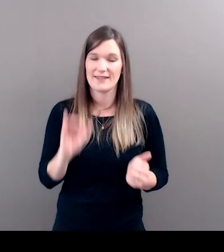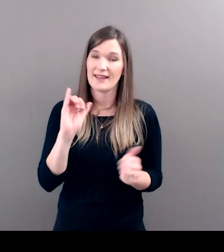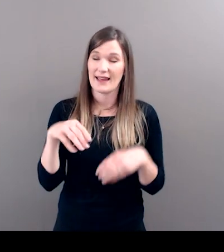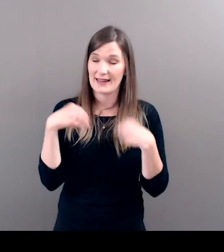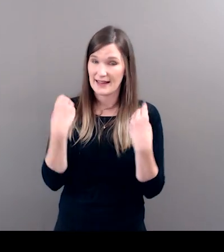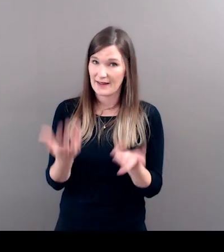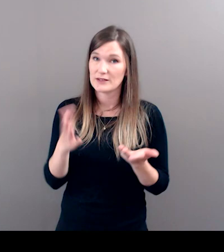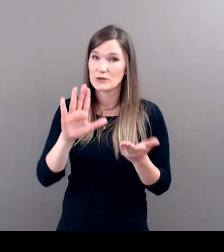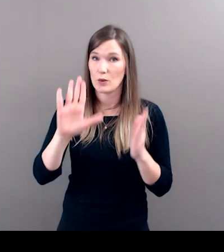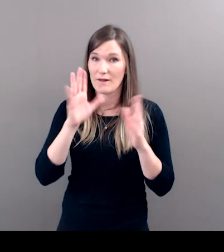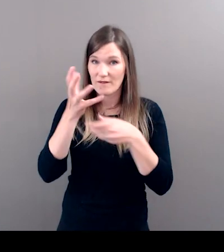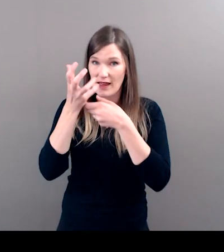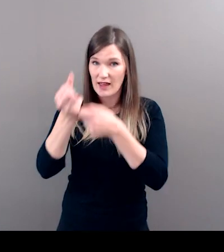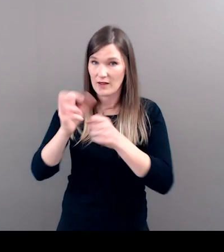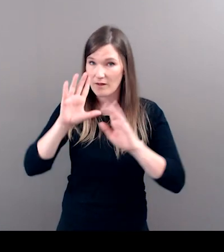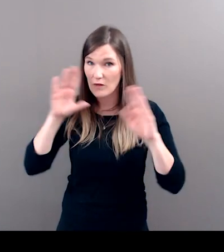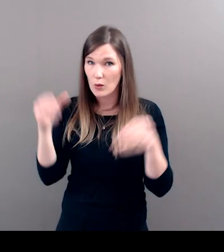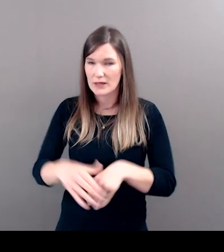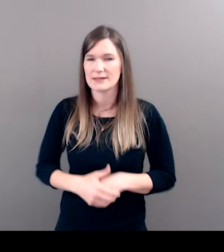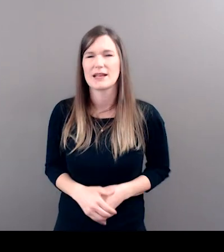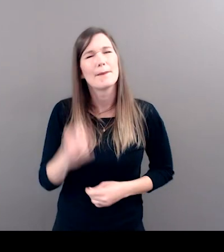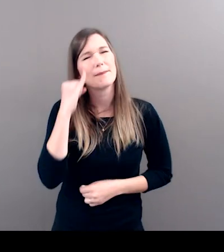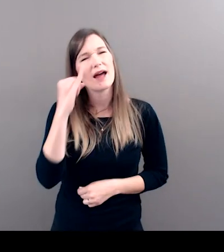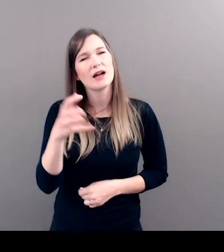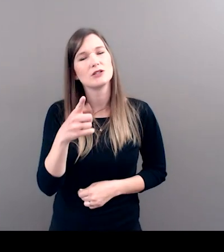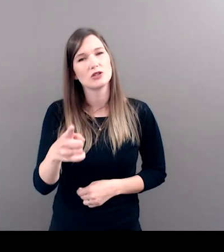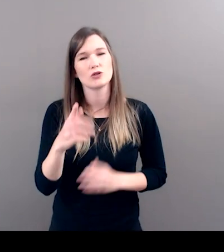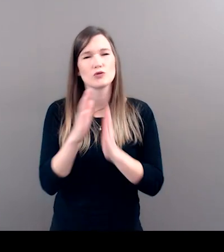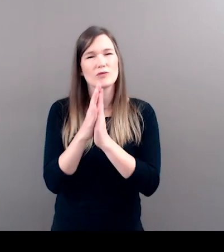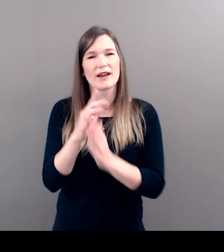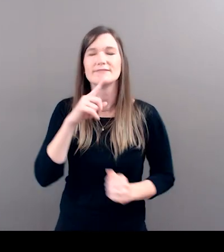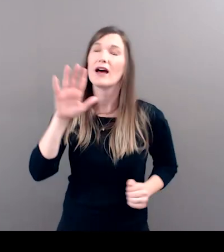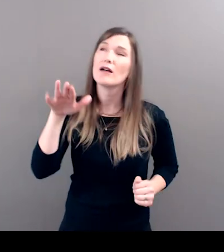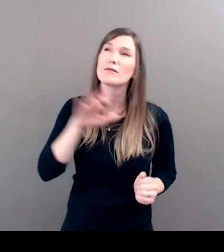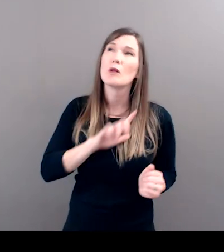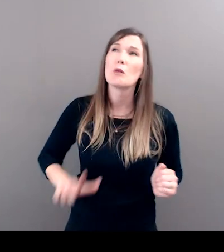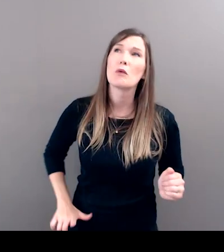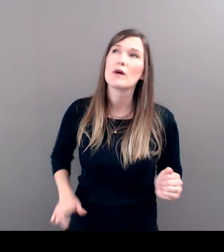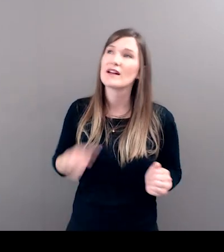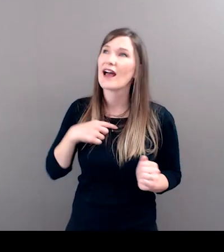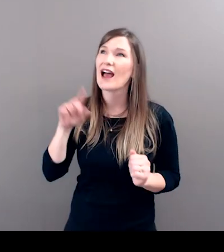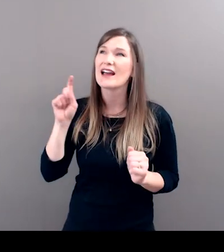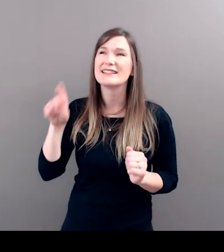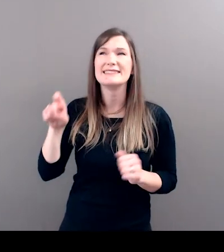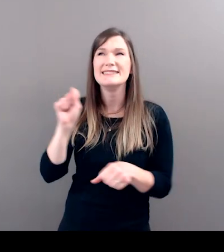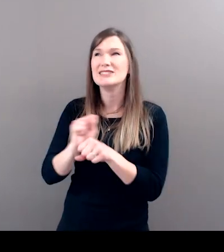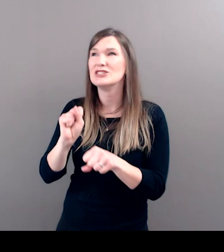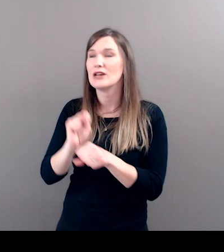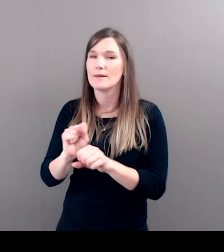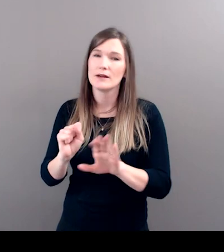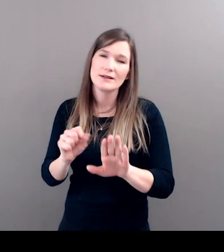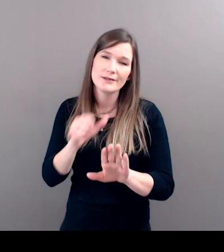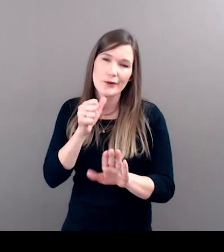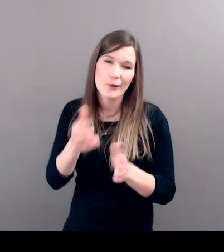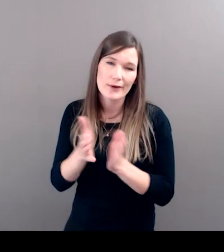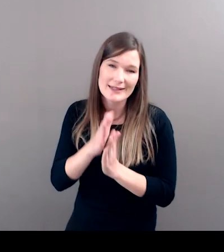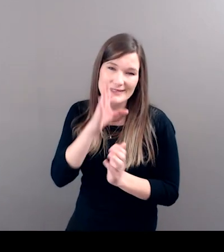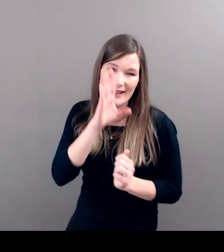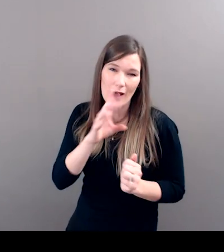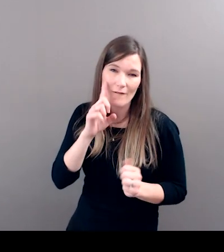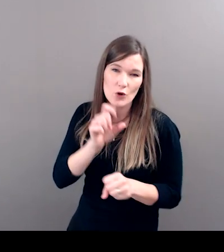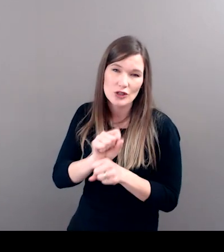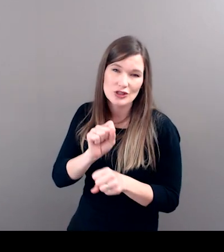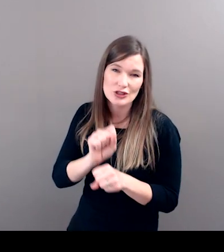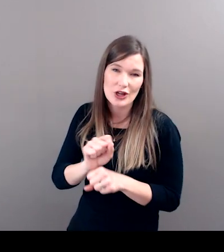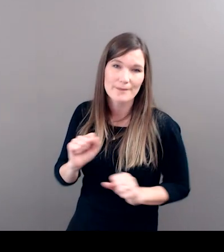faith. Imagine if you, listen, when you pray and say, Lord, I need a job. Don't ask God for a job, by the way. Ask God for